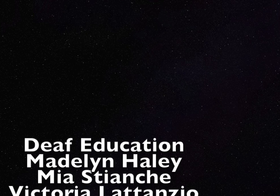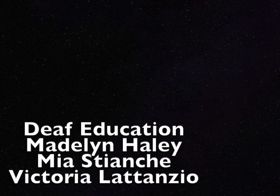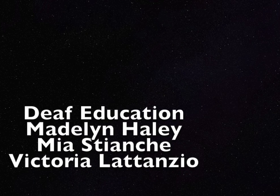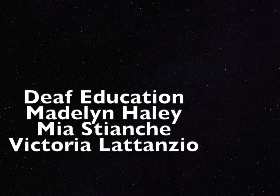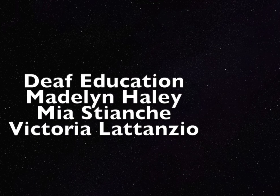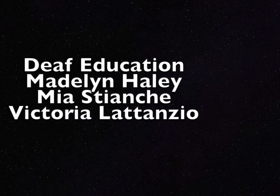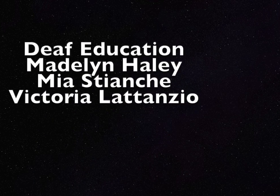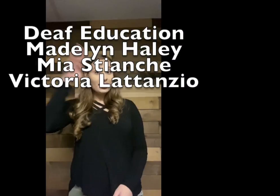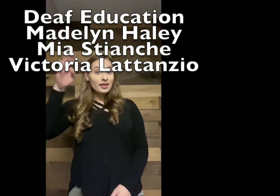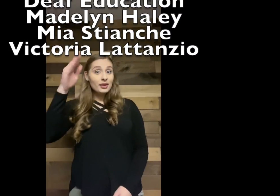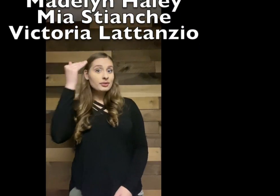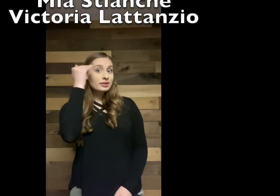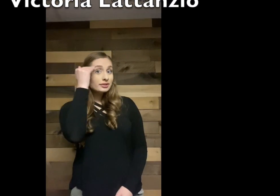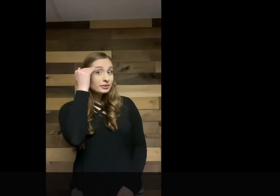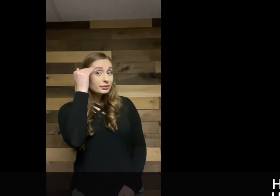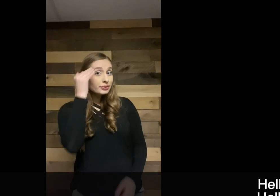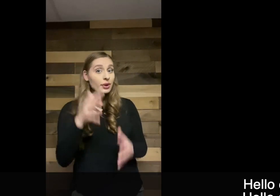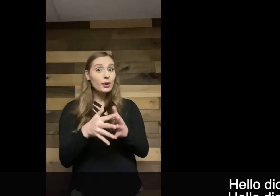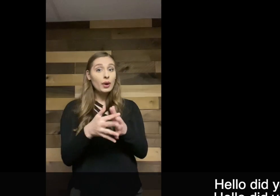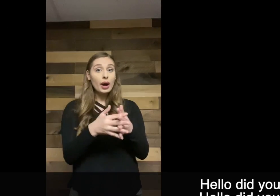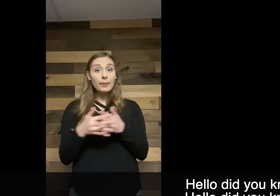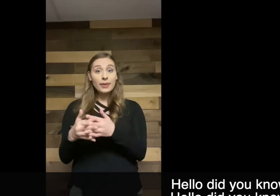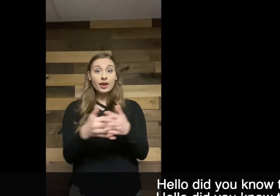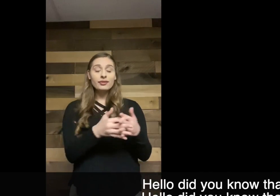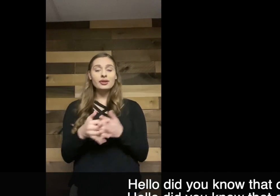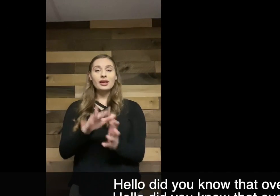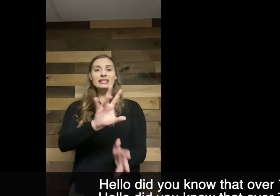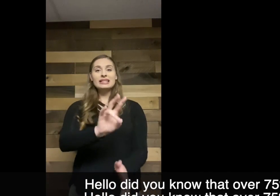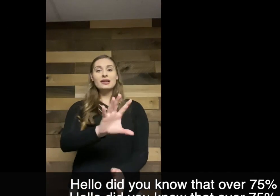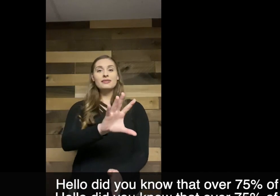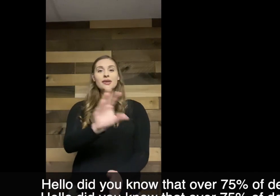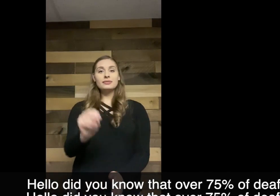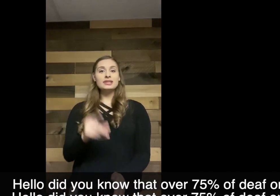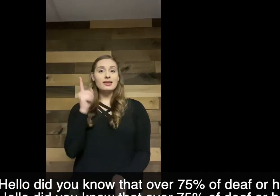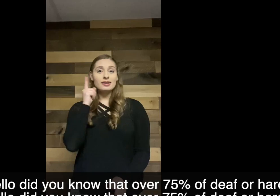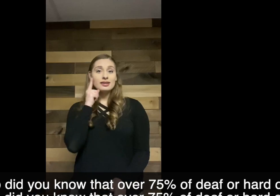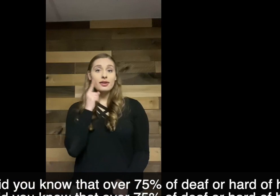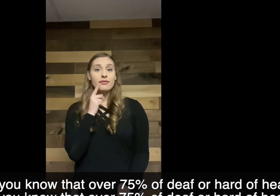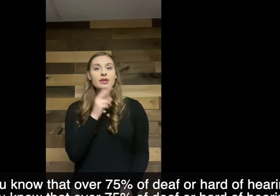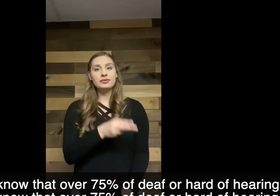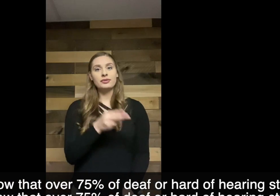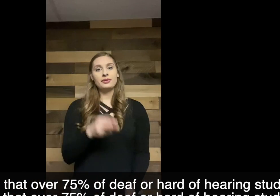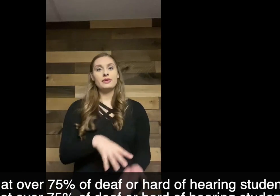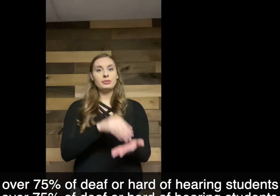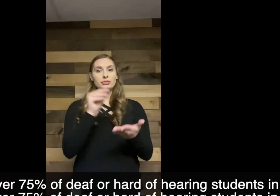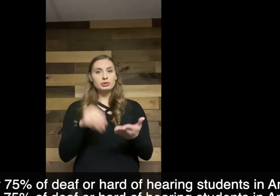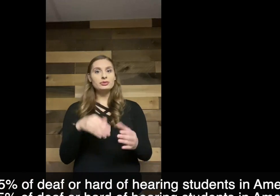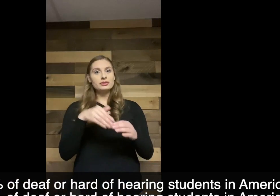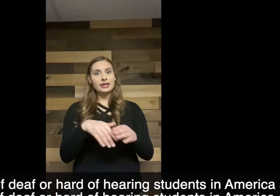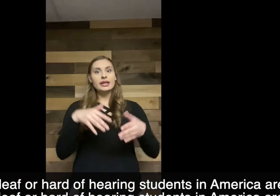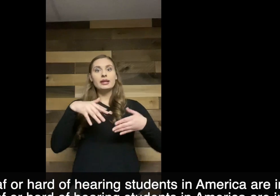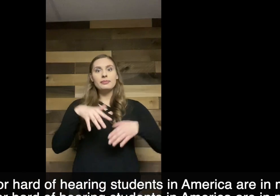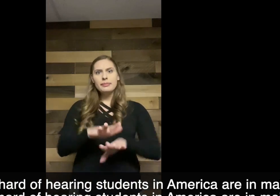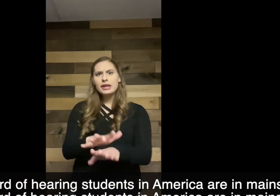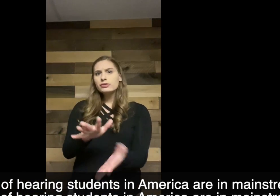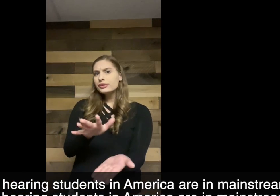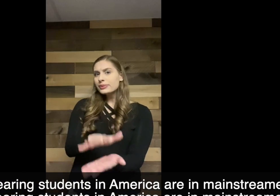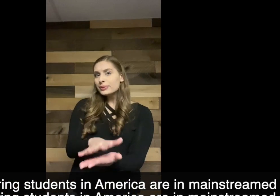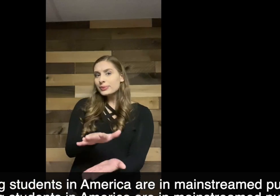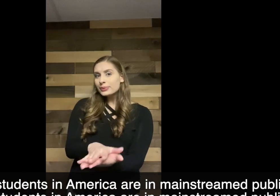Hello! Did you know that over 75% of deaf or hard of hearing students in America are in mainstreamed